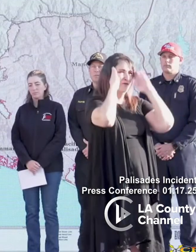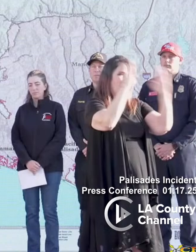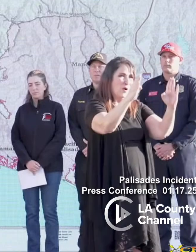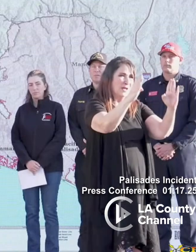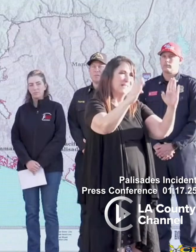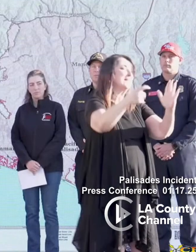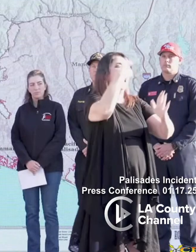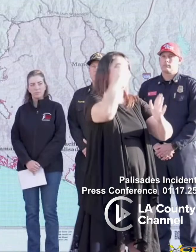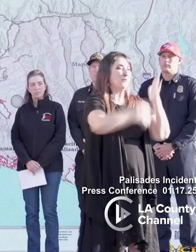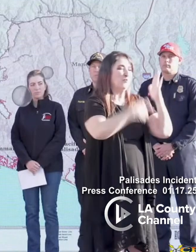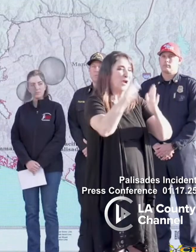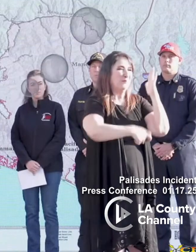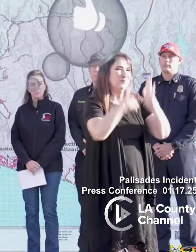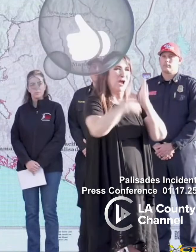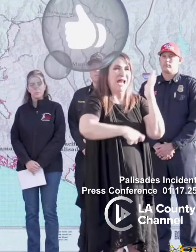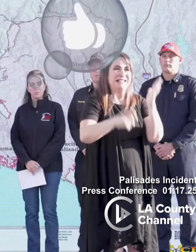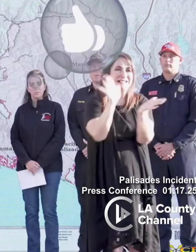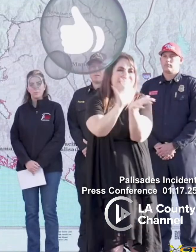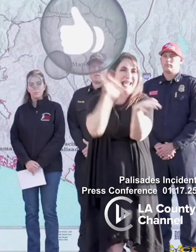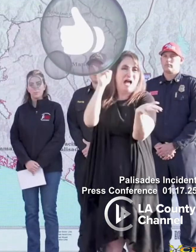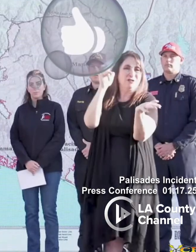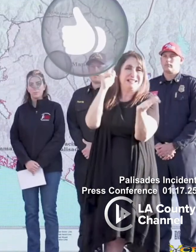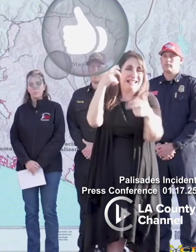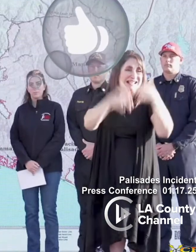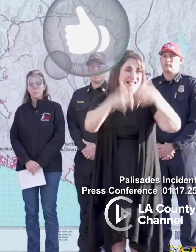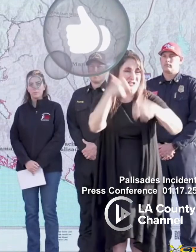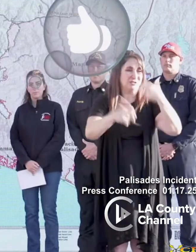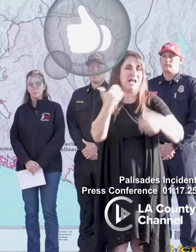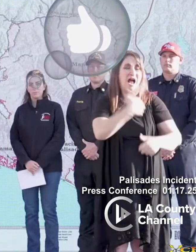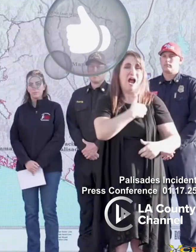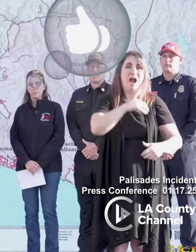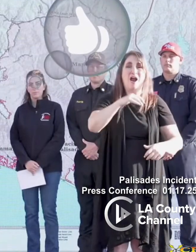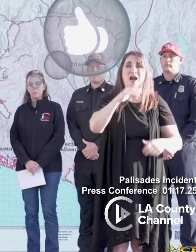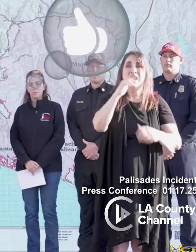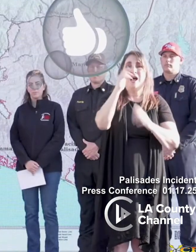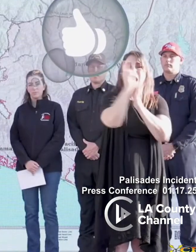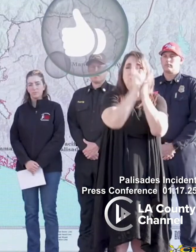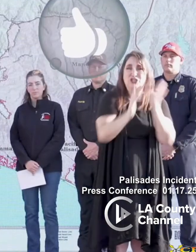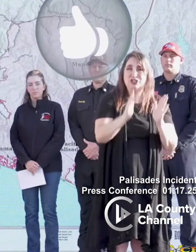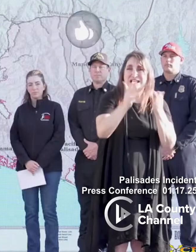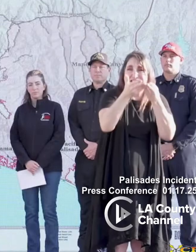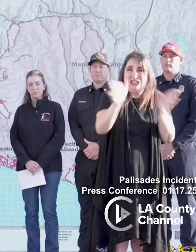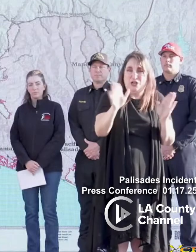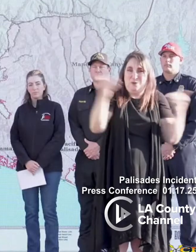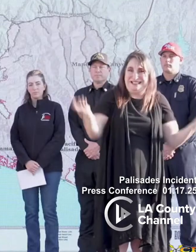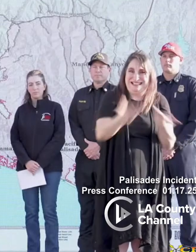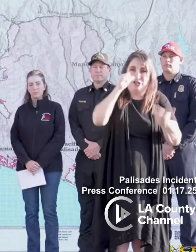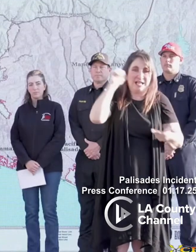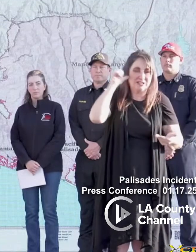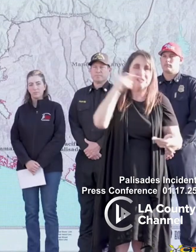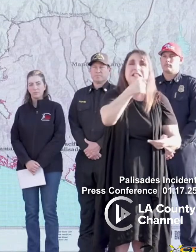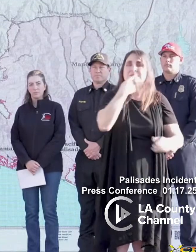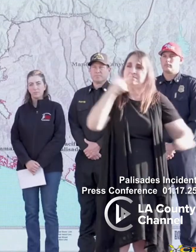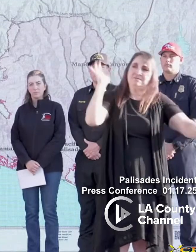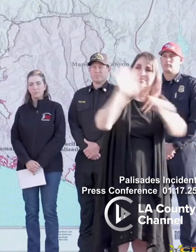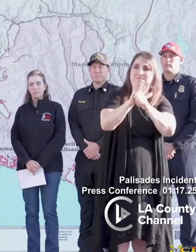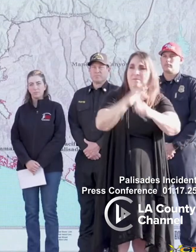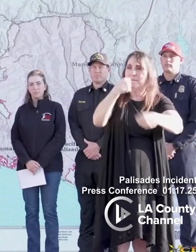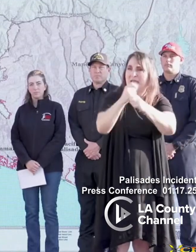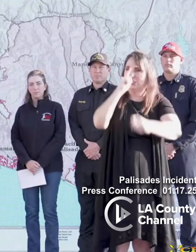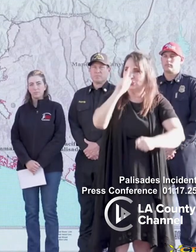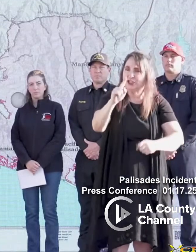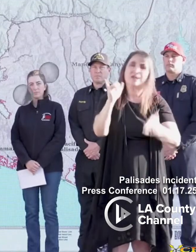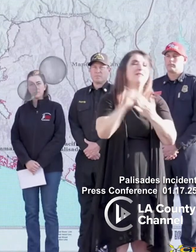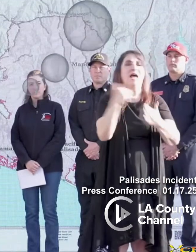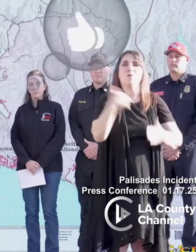price gouging issues. The Attorney General was here on site yesterday reiterating his commitment to ensuring that